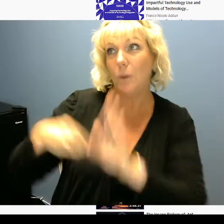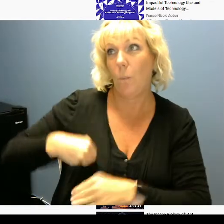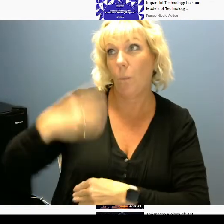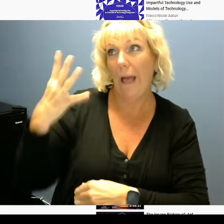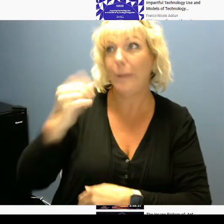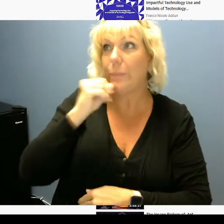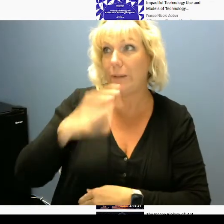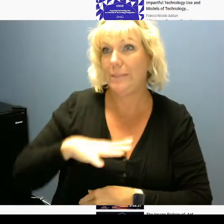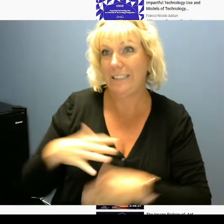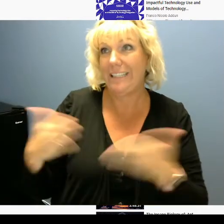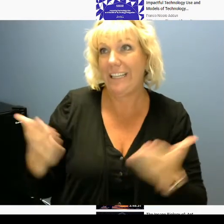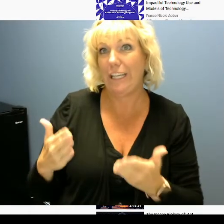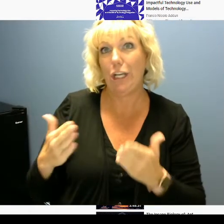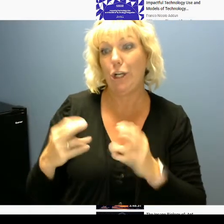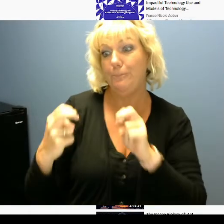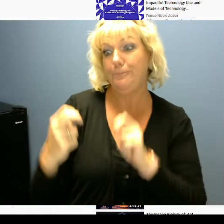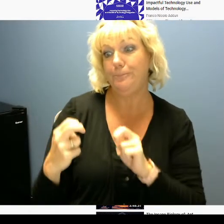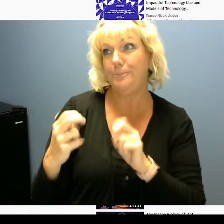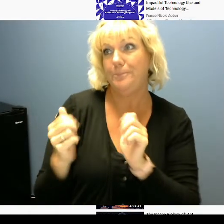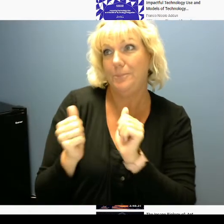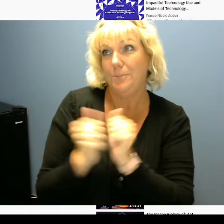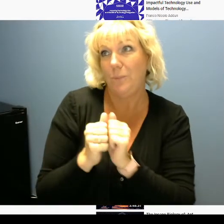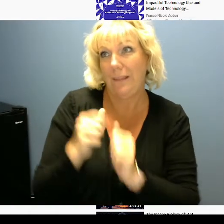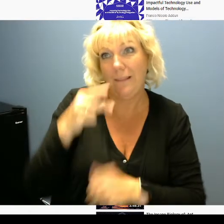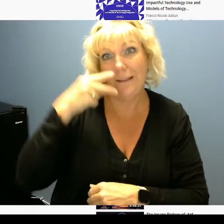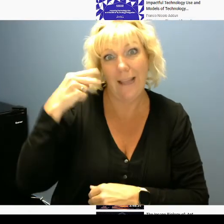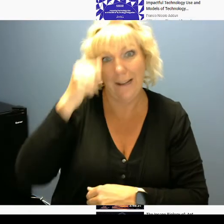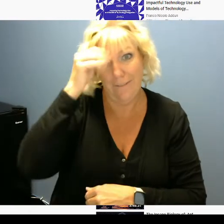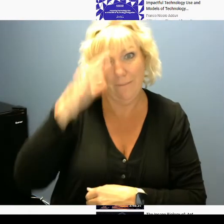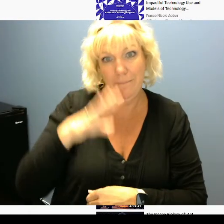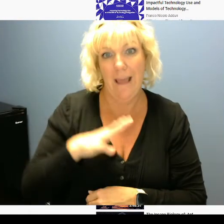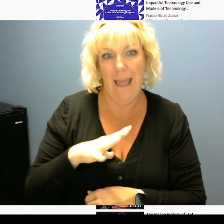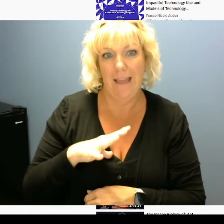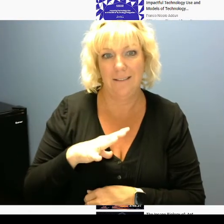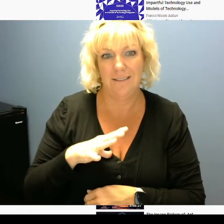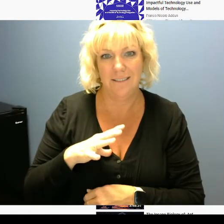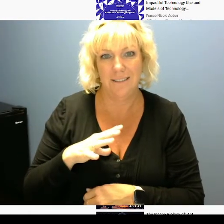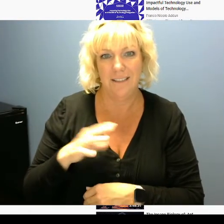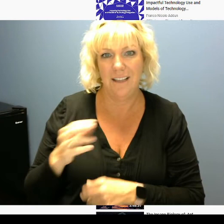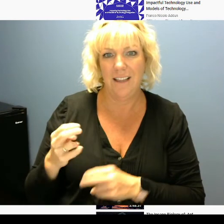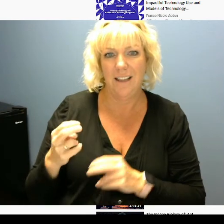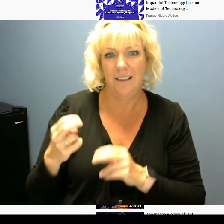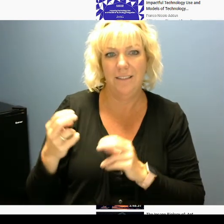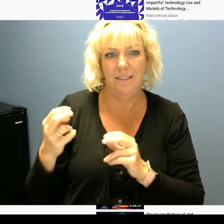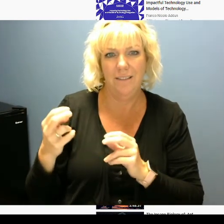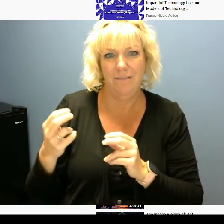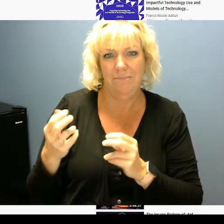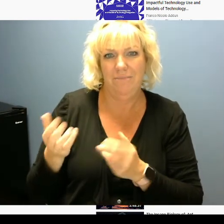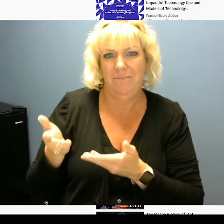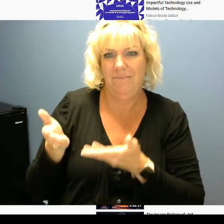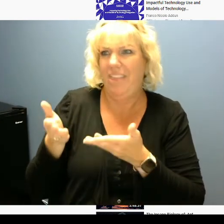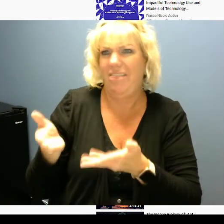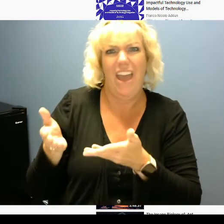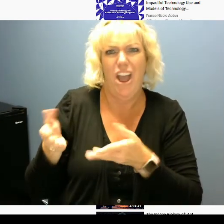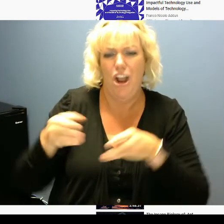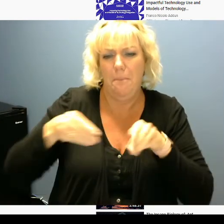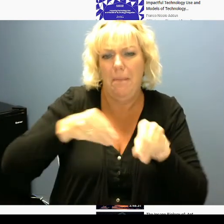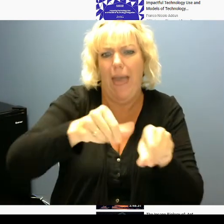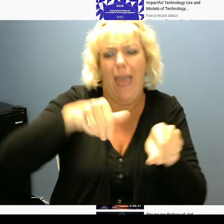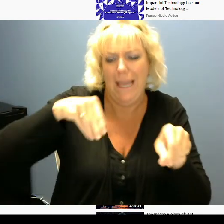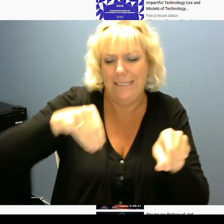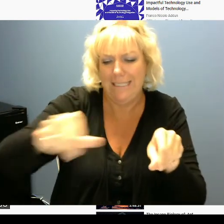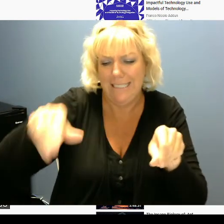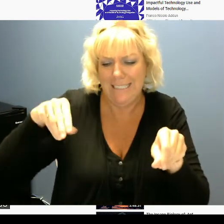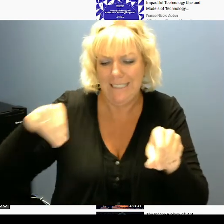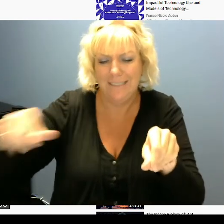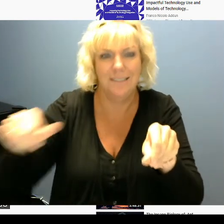women naked again on a field planting seeds. And so again, think about